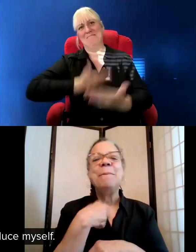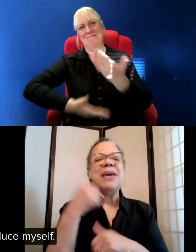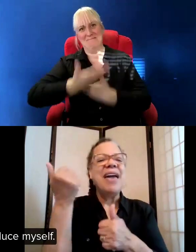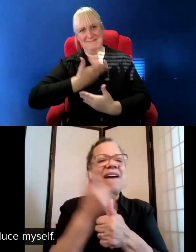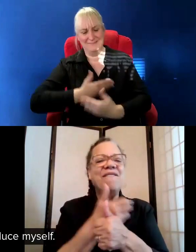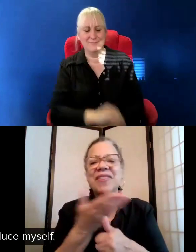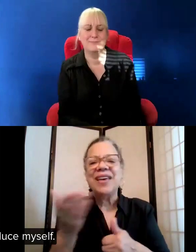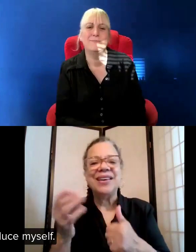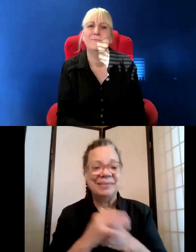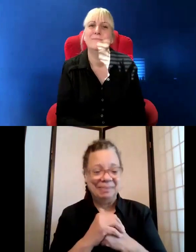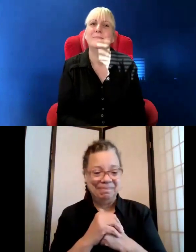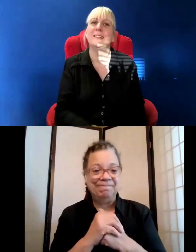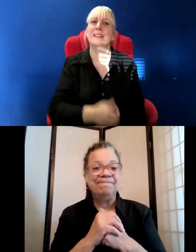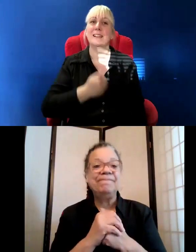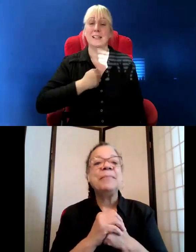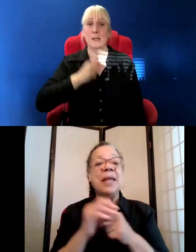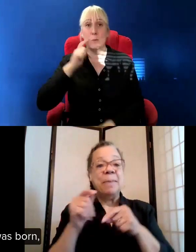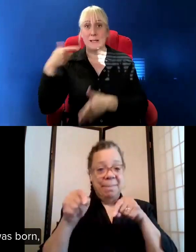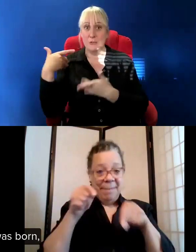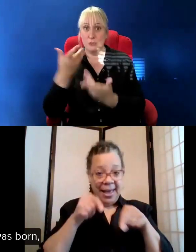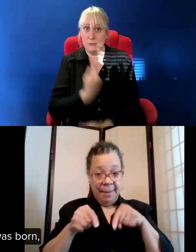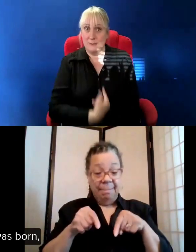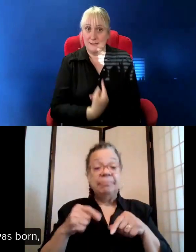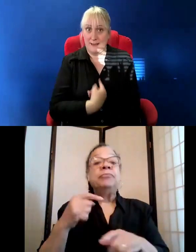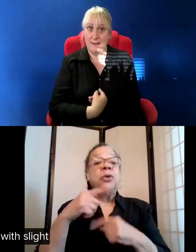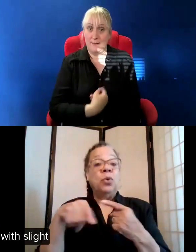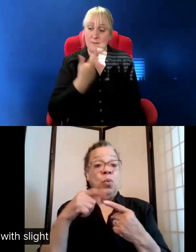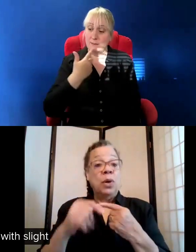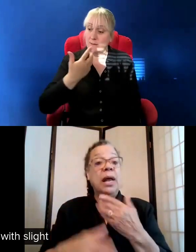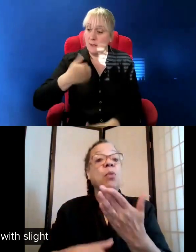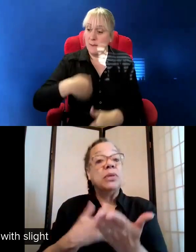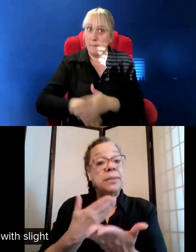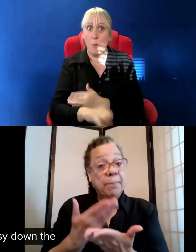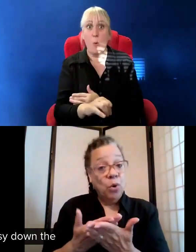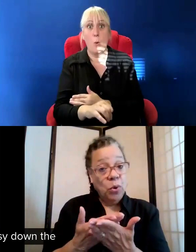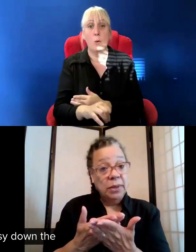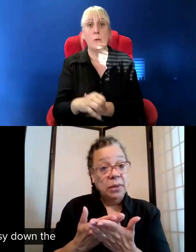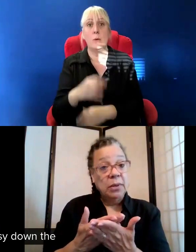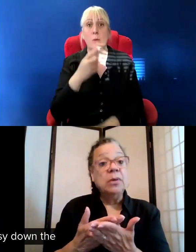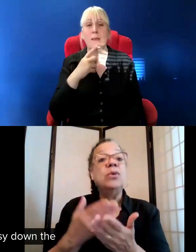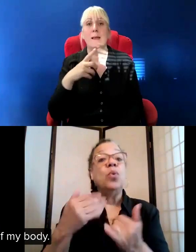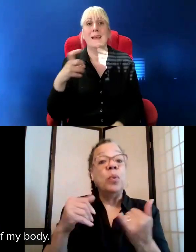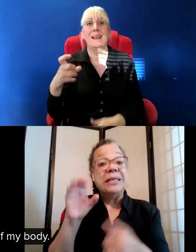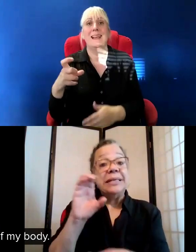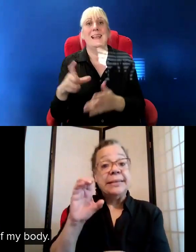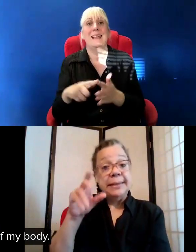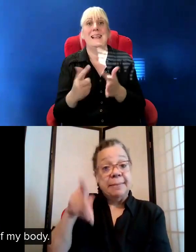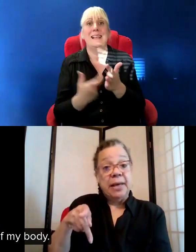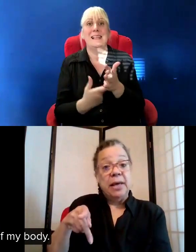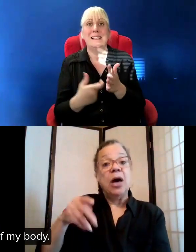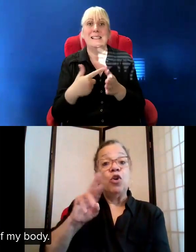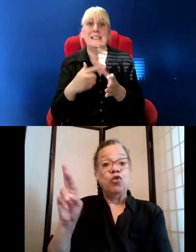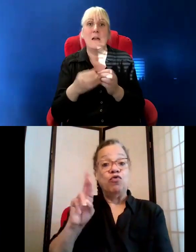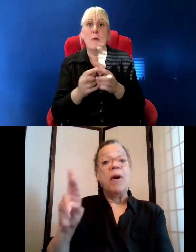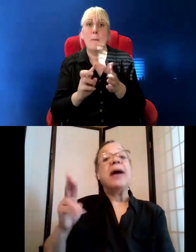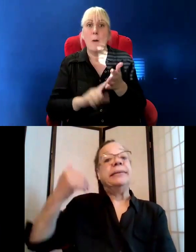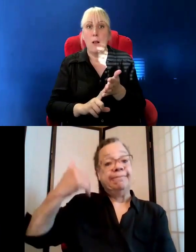to introduce myself, when I was born, I was born with slight cerebral palsy down the right side of my